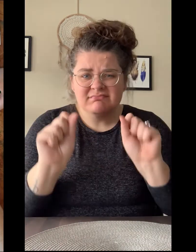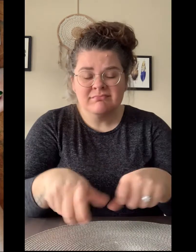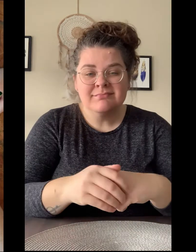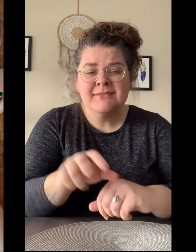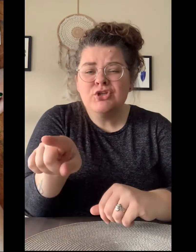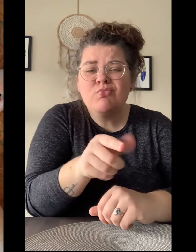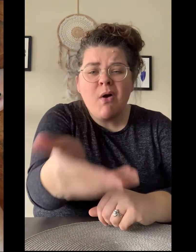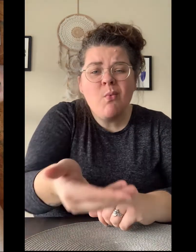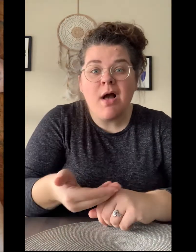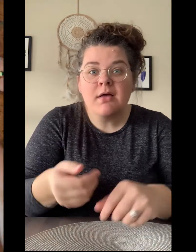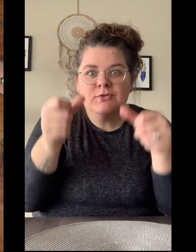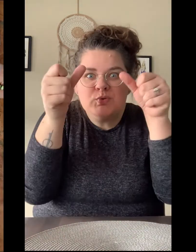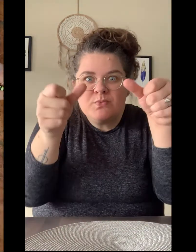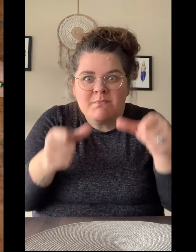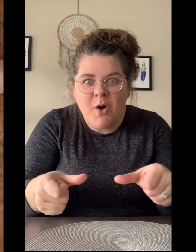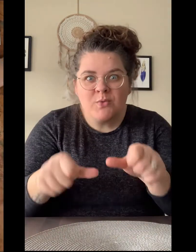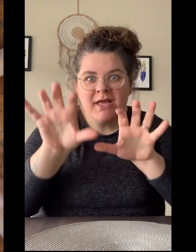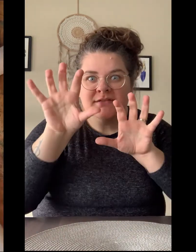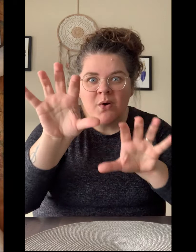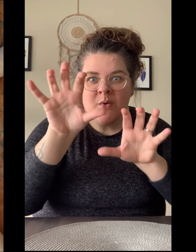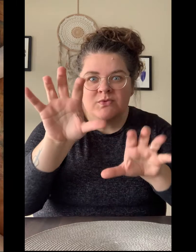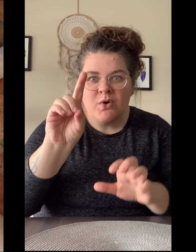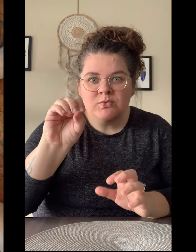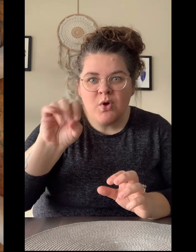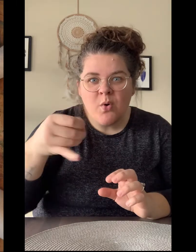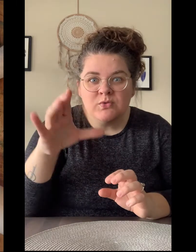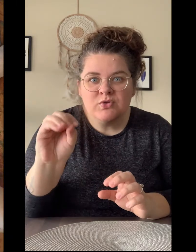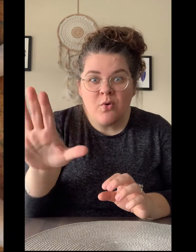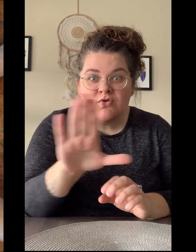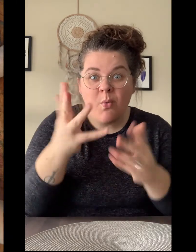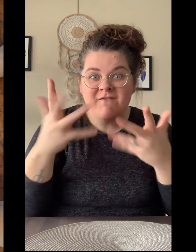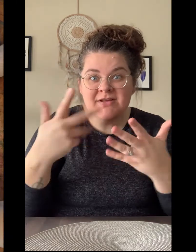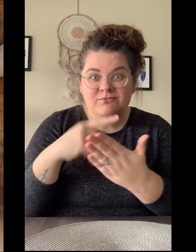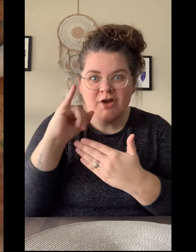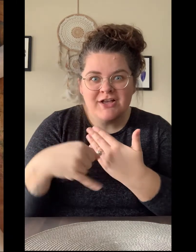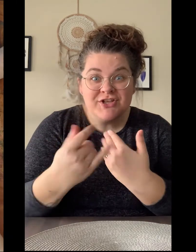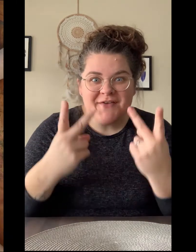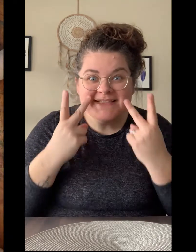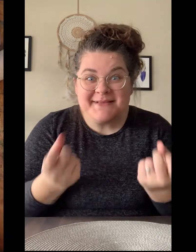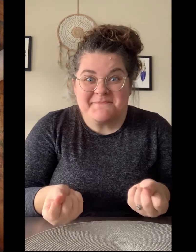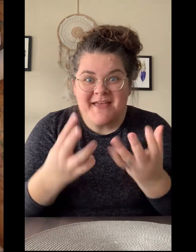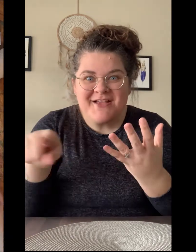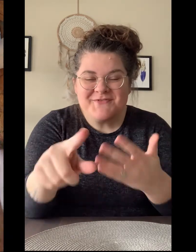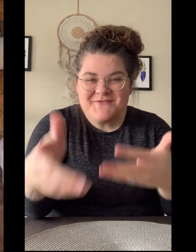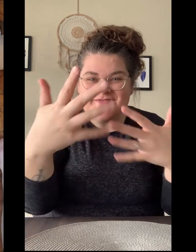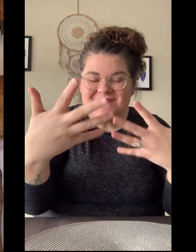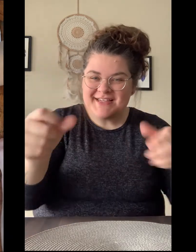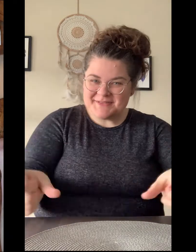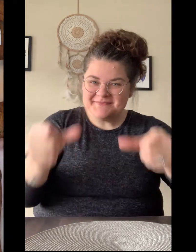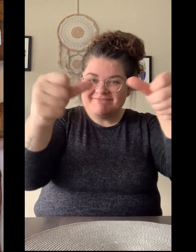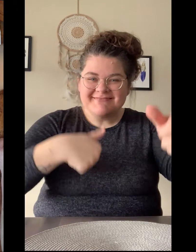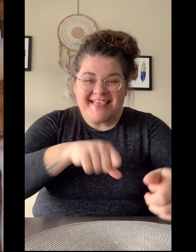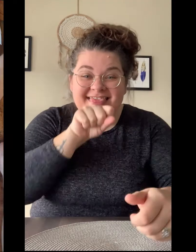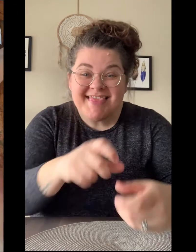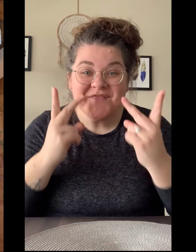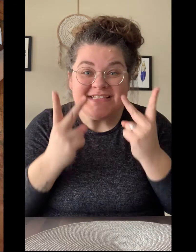You guys are welcome to post on Dojo too all your finished projects. I know I've seen a lot of you guys putting your pictures up there and I